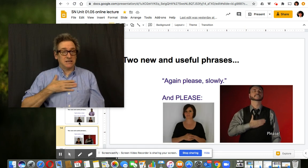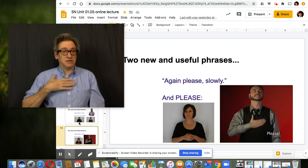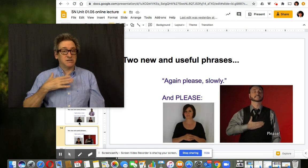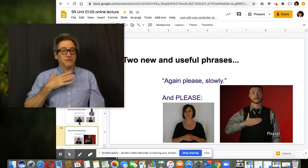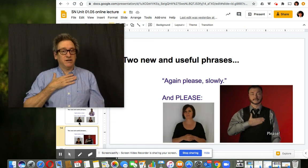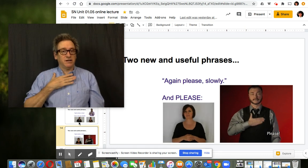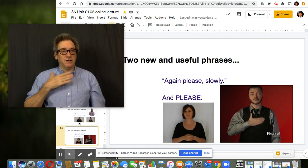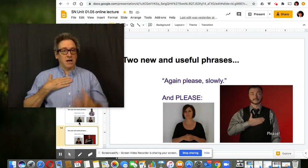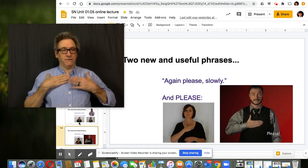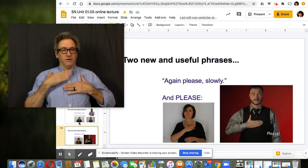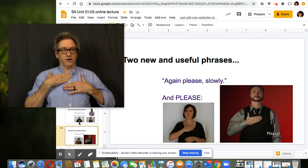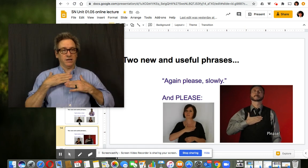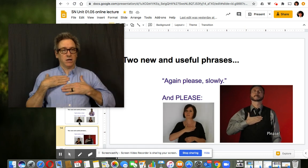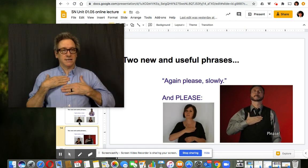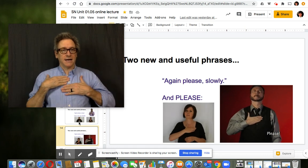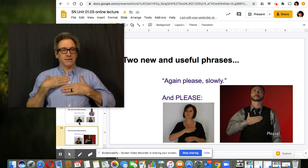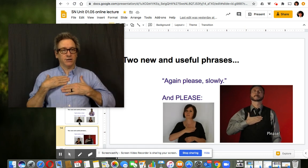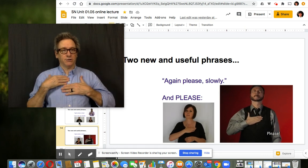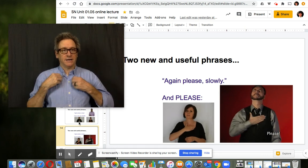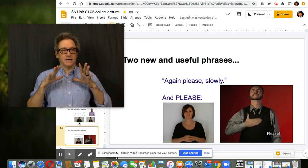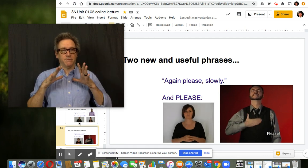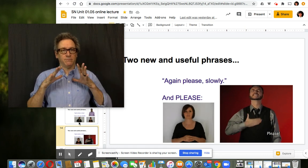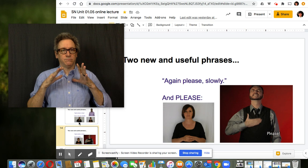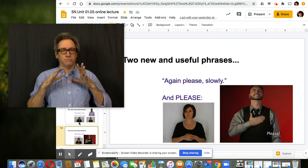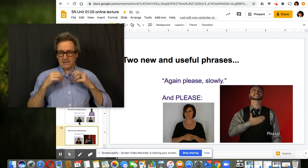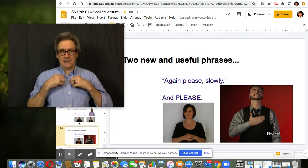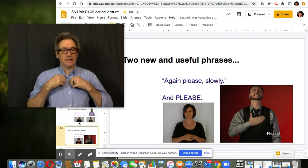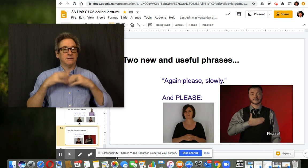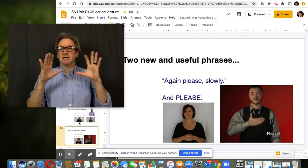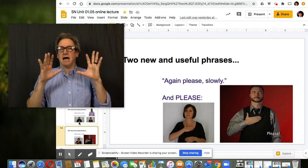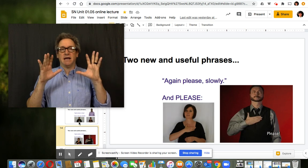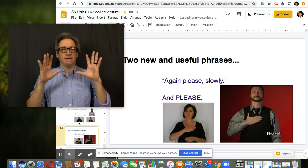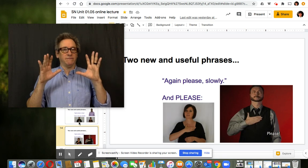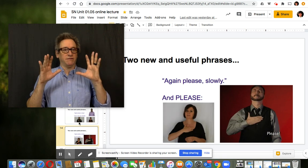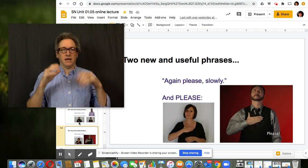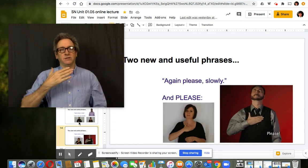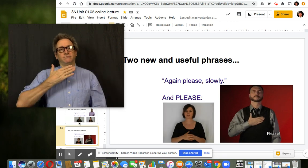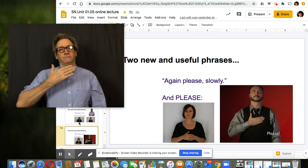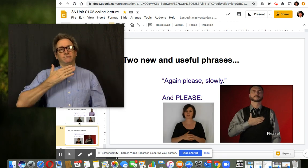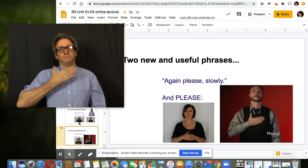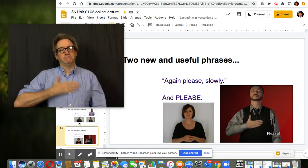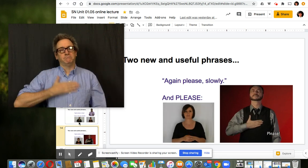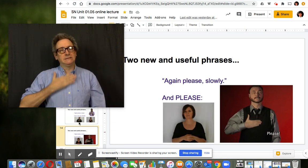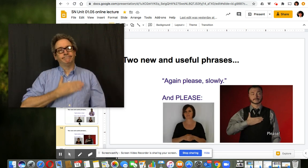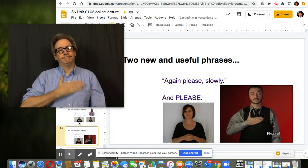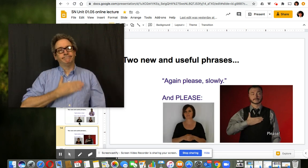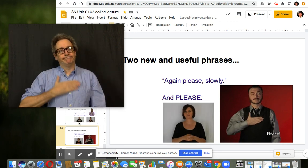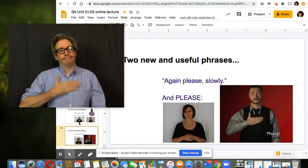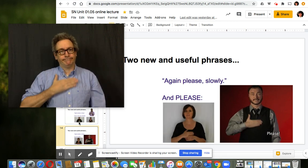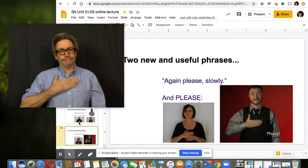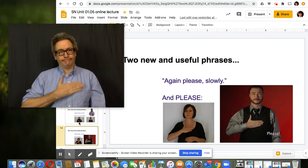there's a very, I make very little contact here because I ended up sending the tie flying. um,